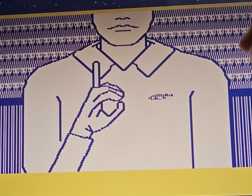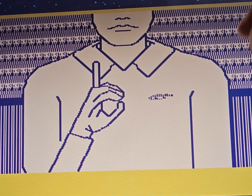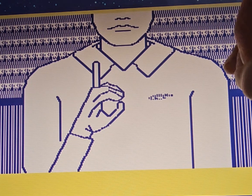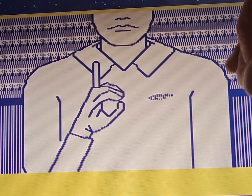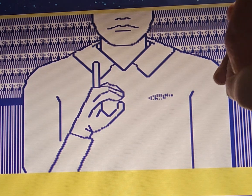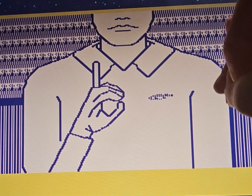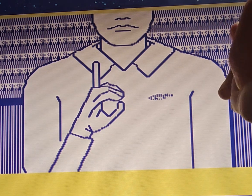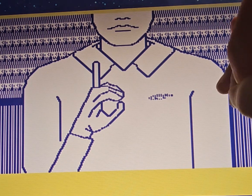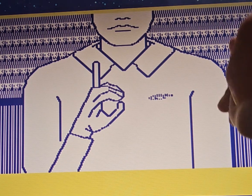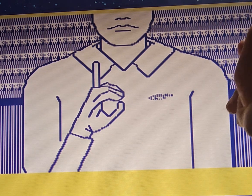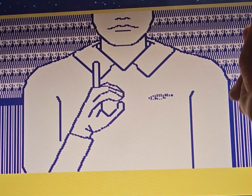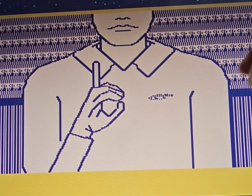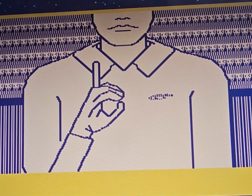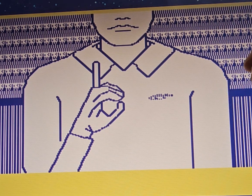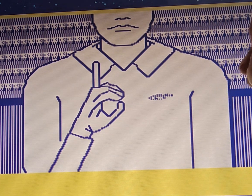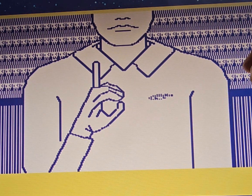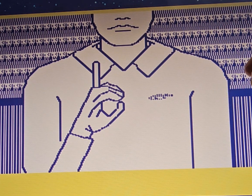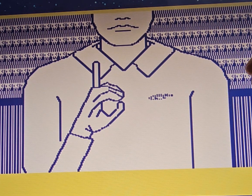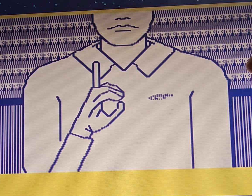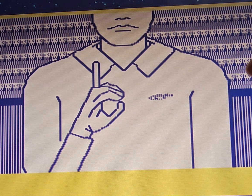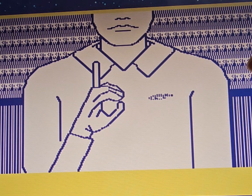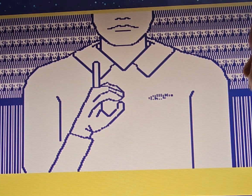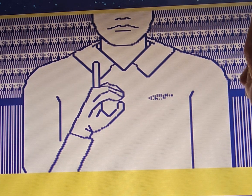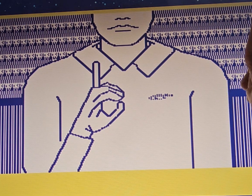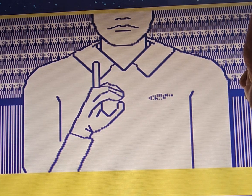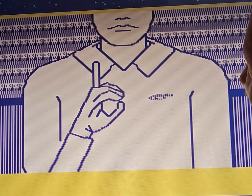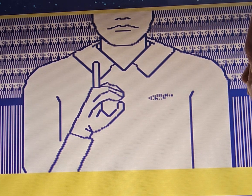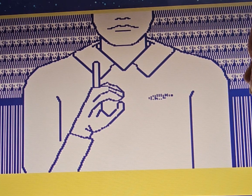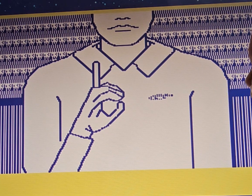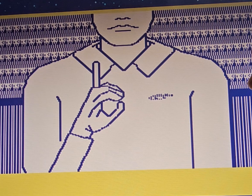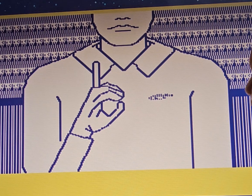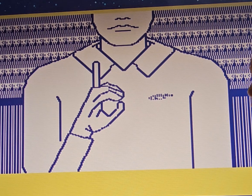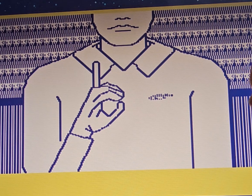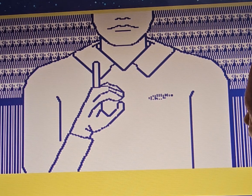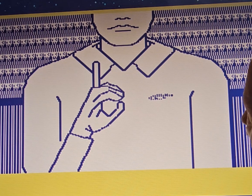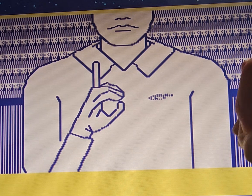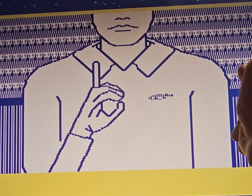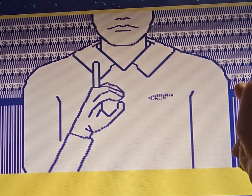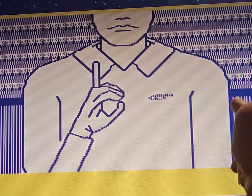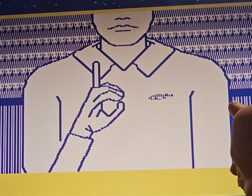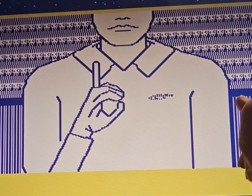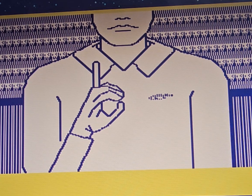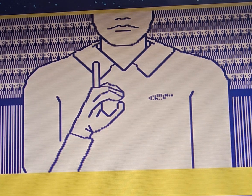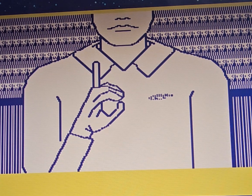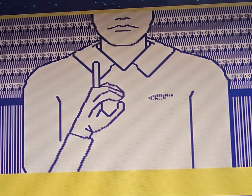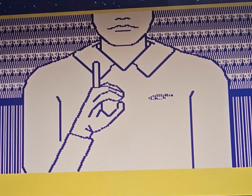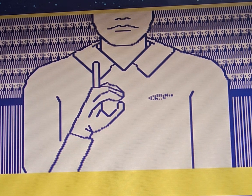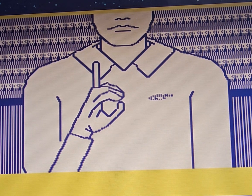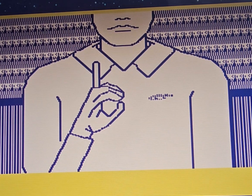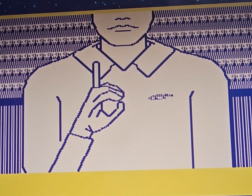D as in David. I'm probably doing that wrong. I'm so sorry. First time doing